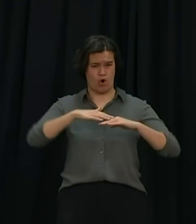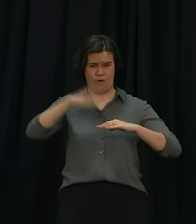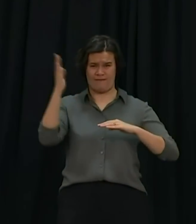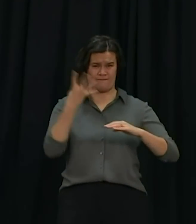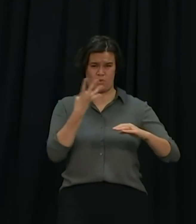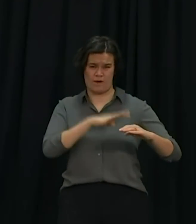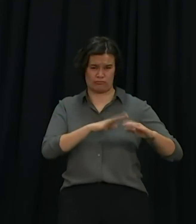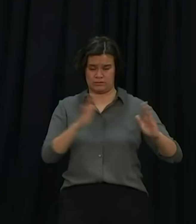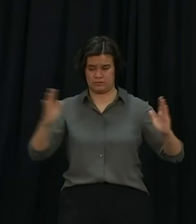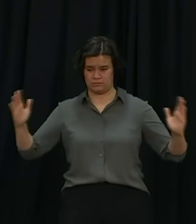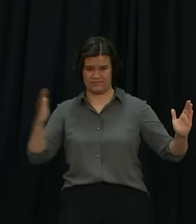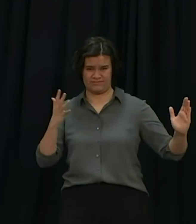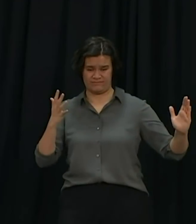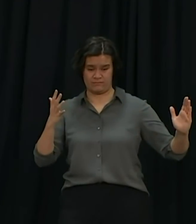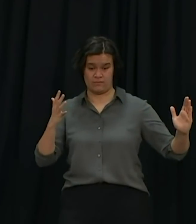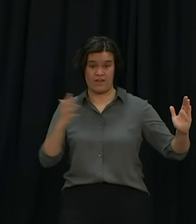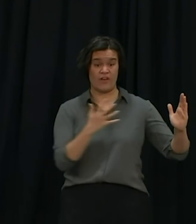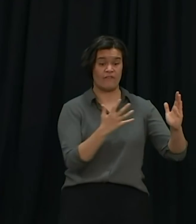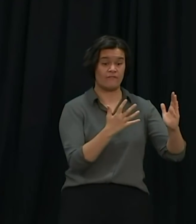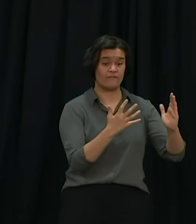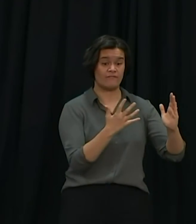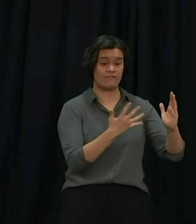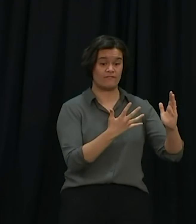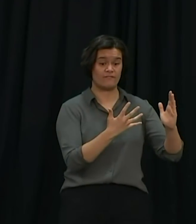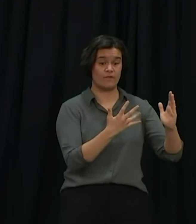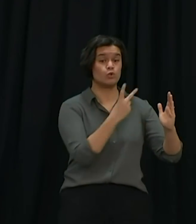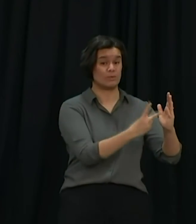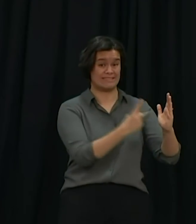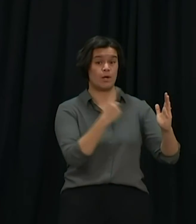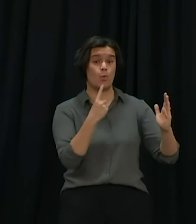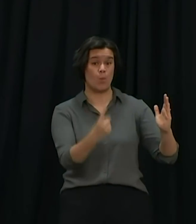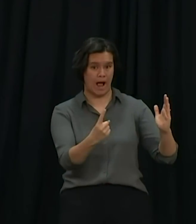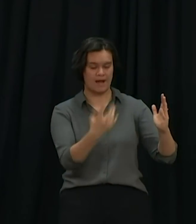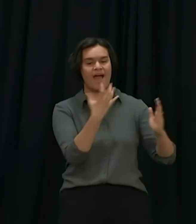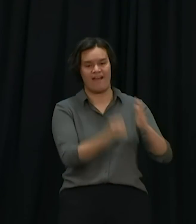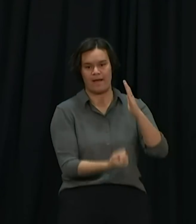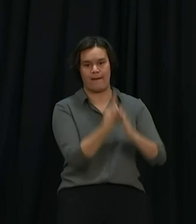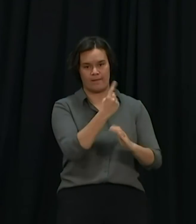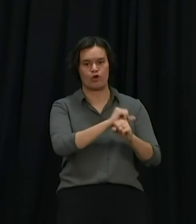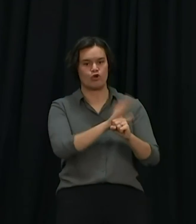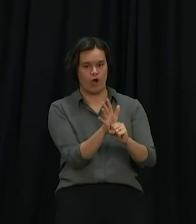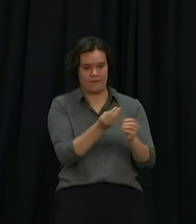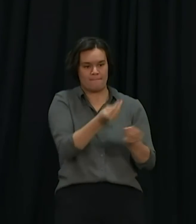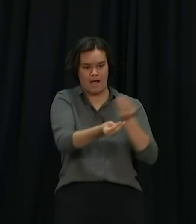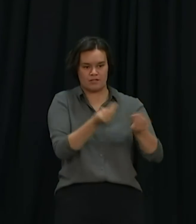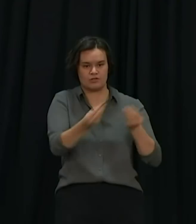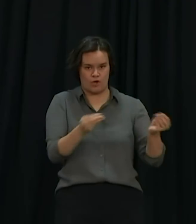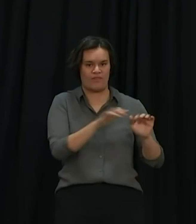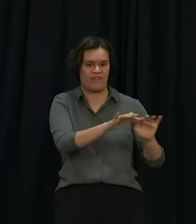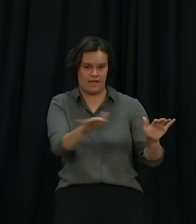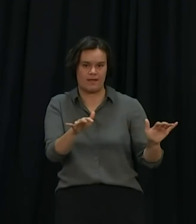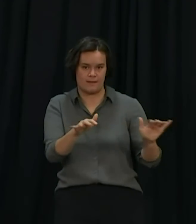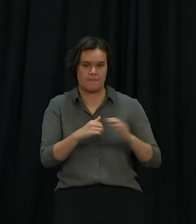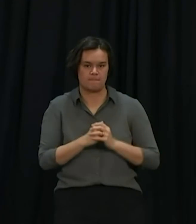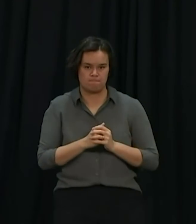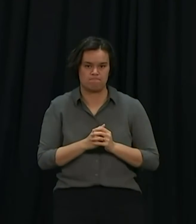limited. But our ask would be that all contacts, no matter what the location of interest, continue to follow the public health advice.